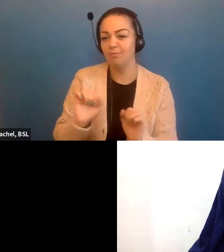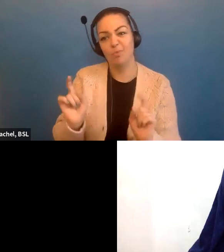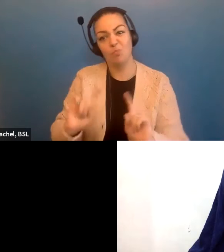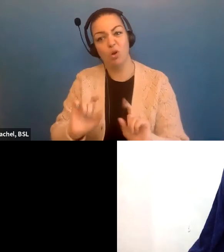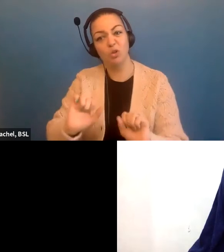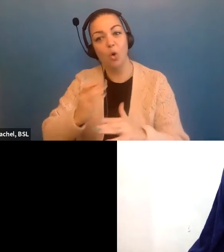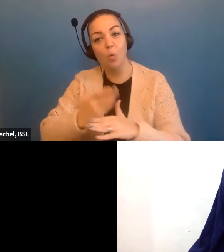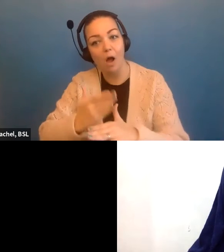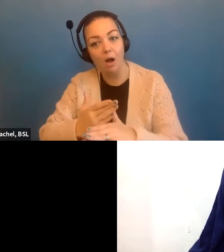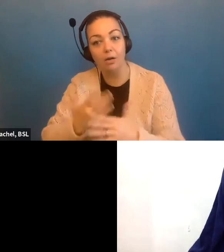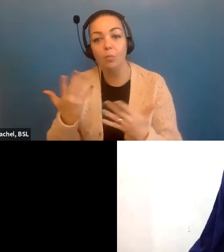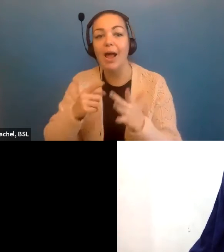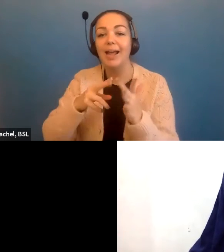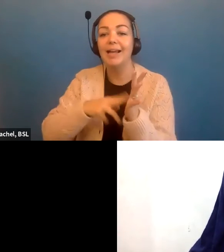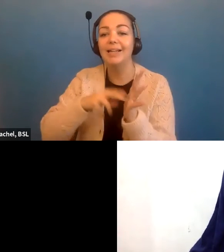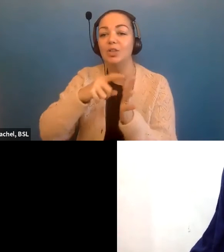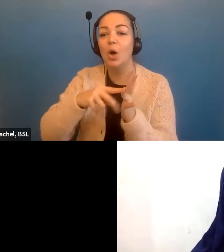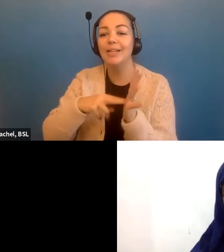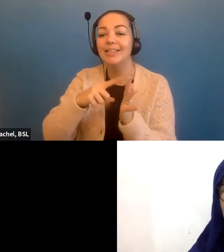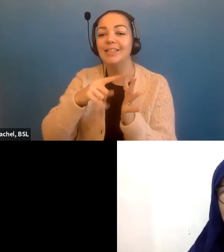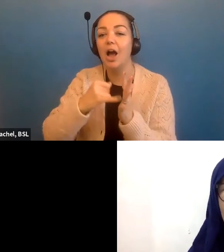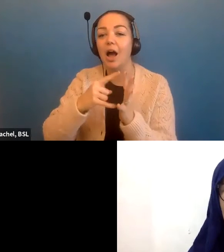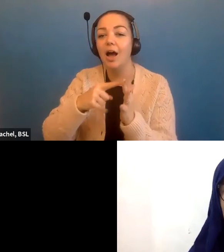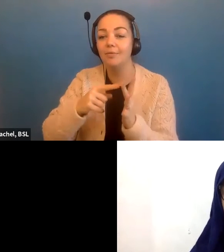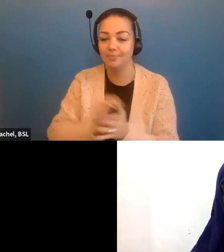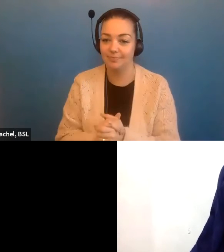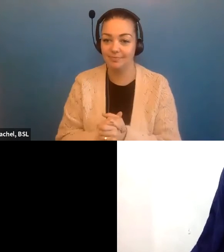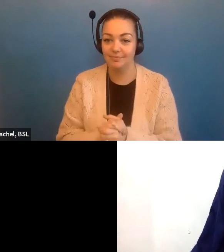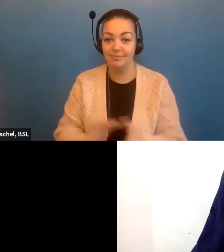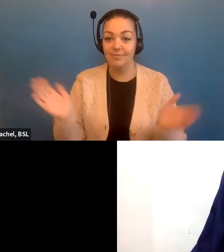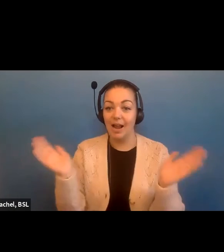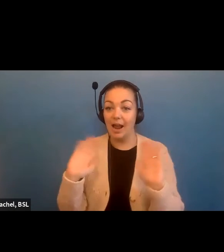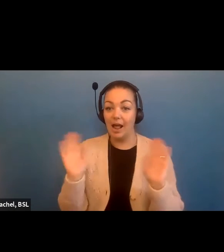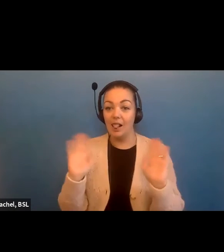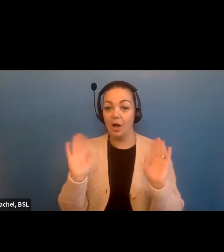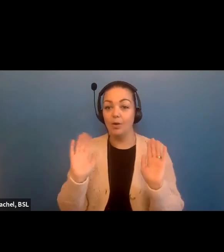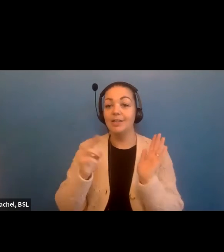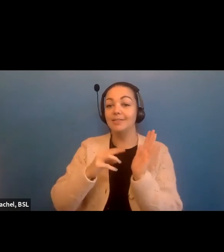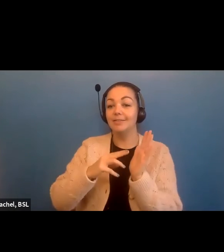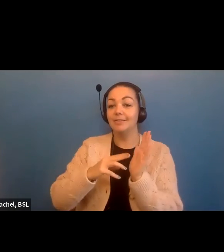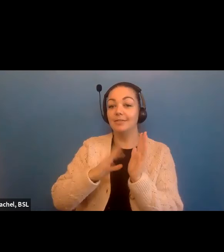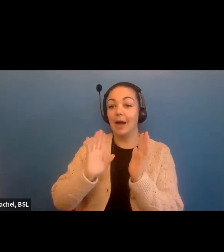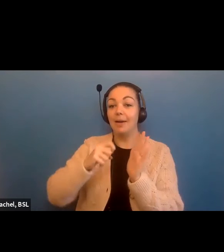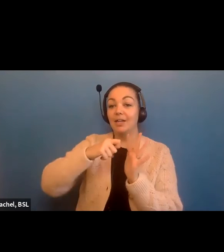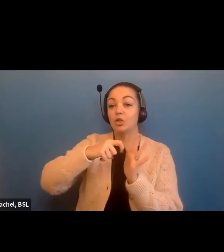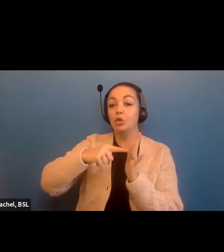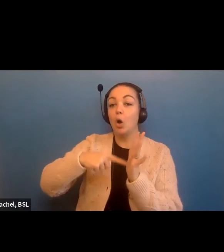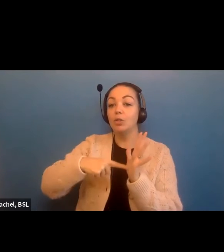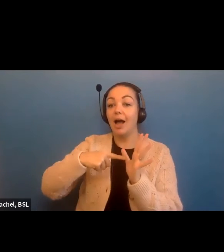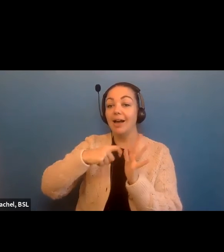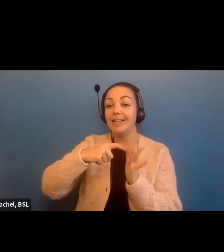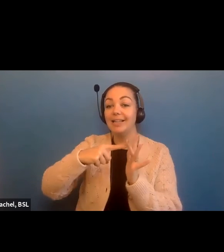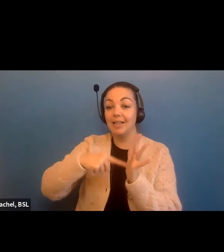that's currently happening in Indonesia. Thank you. Hi, I'm Nina from Kota Kita. Kota Kita is a